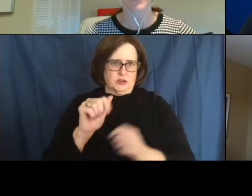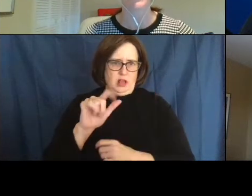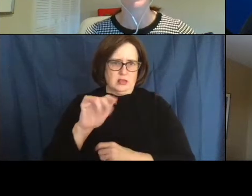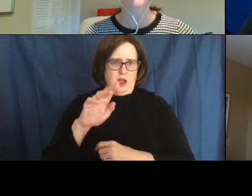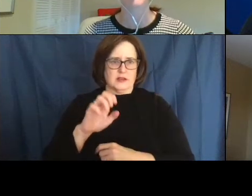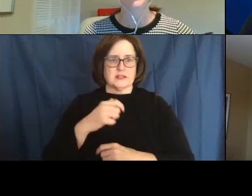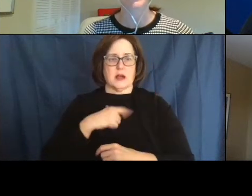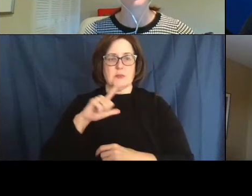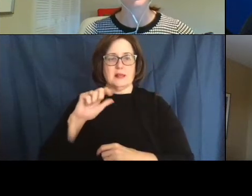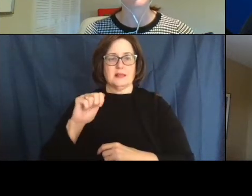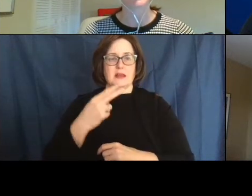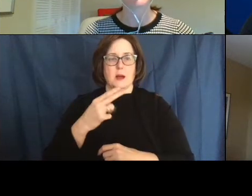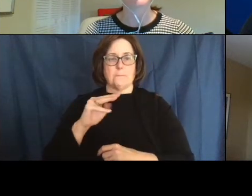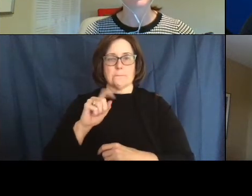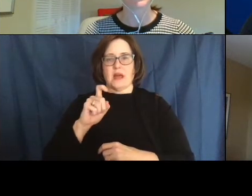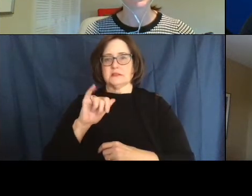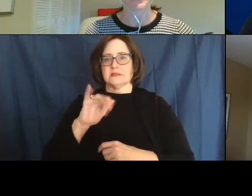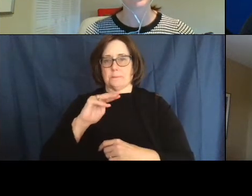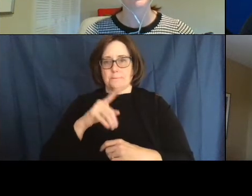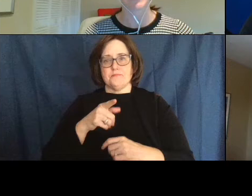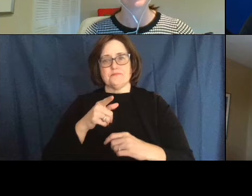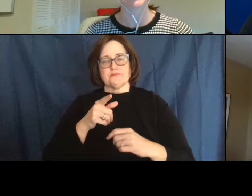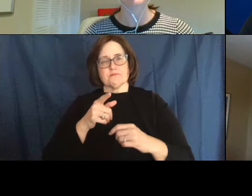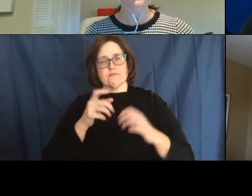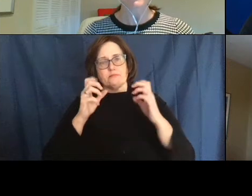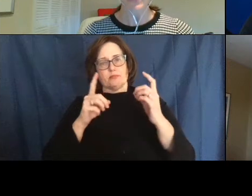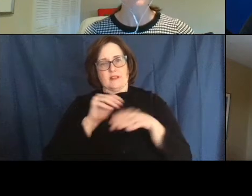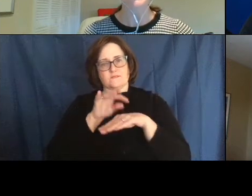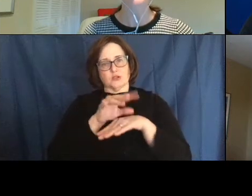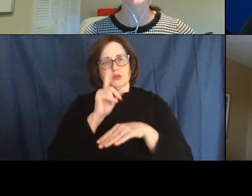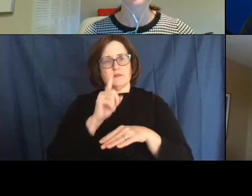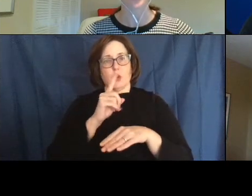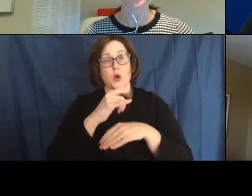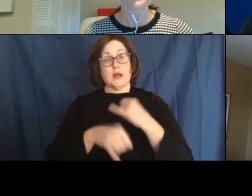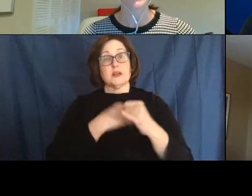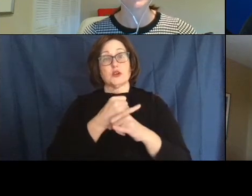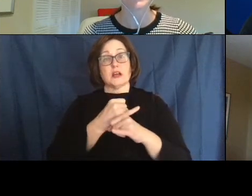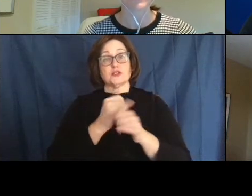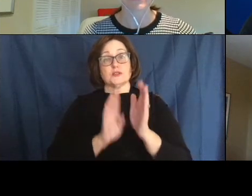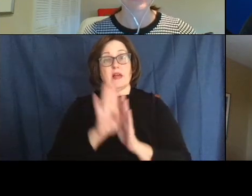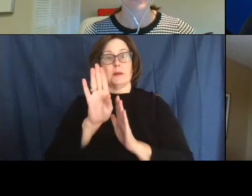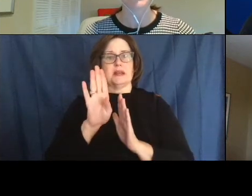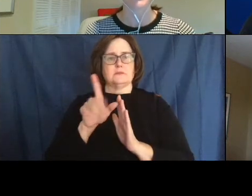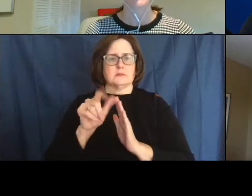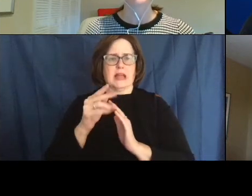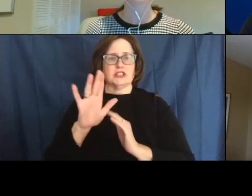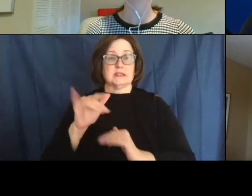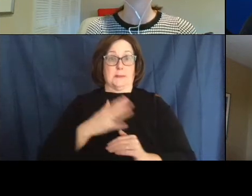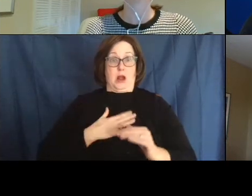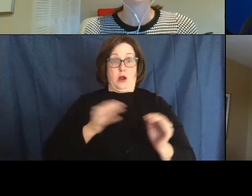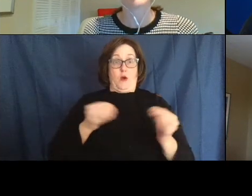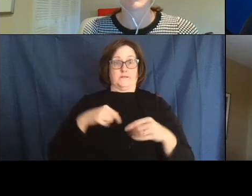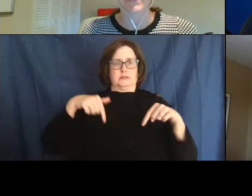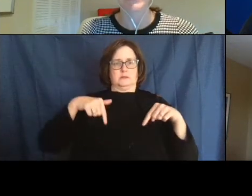education advisor at the U.S. Agency for International Development. I'm based in Washington, D.C. in the U.S. And